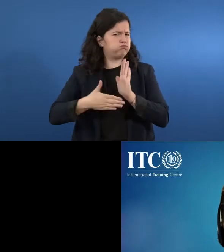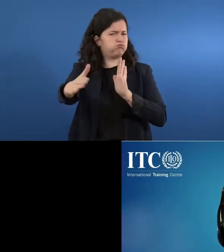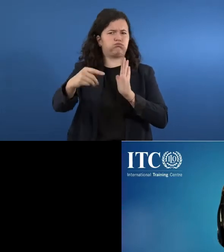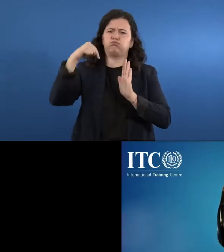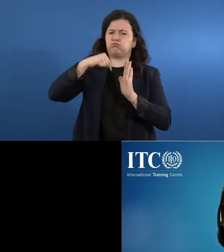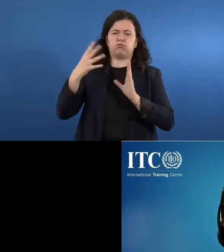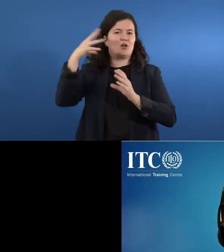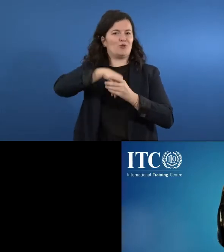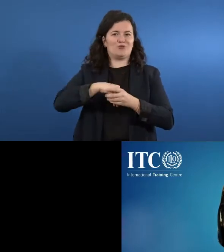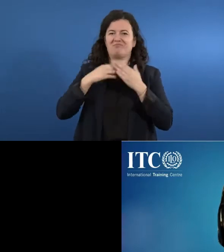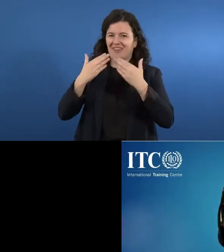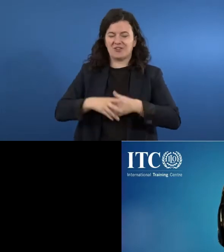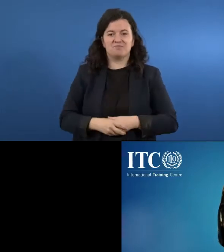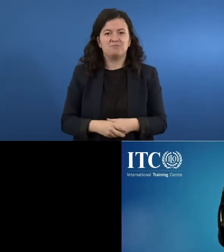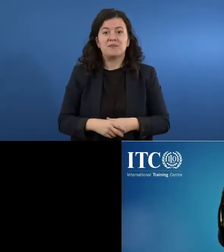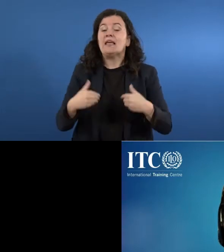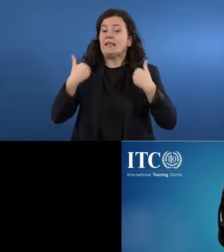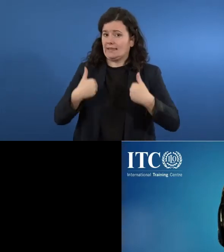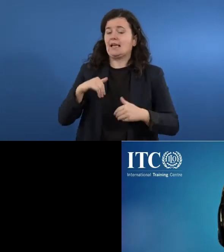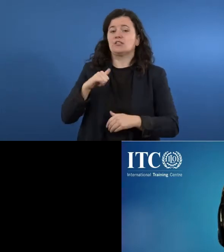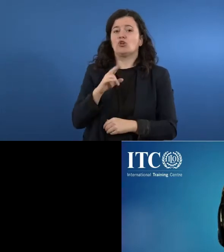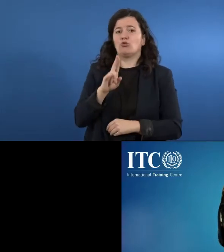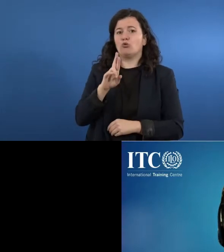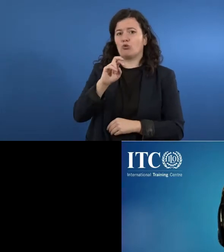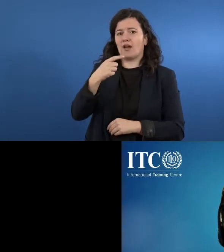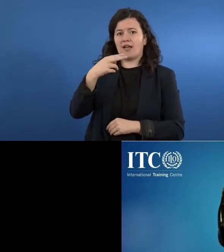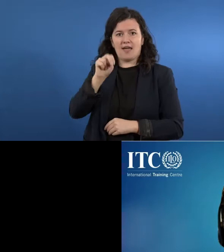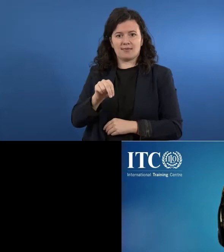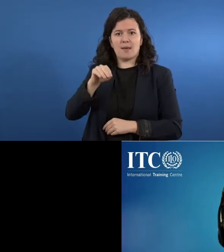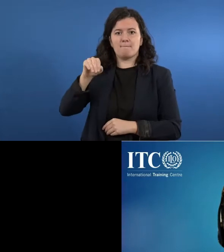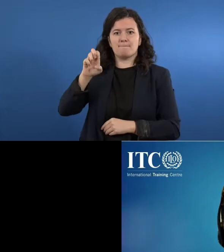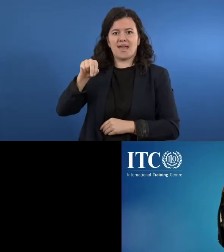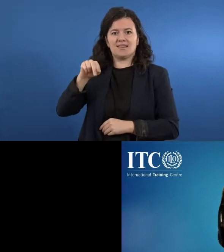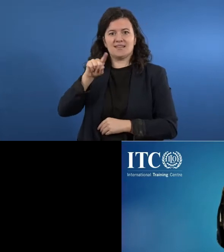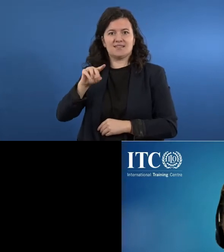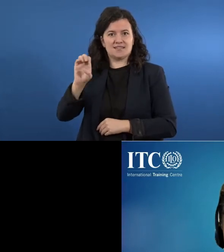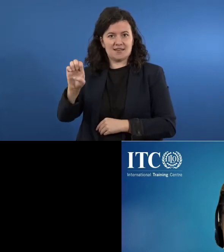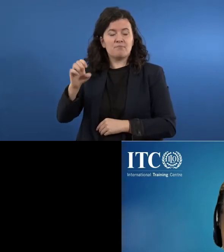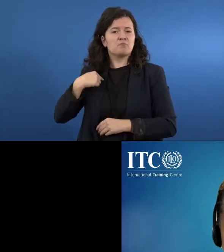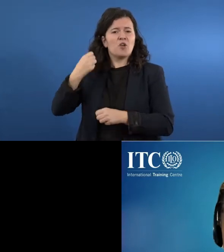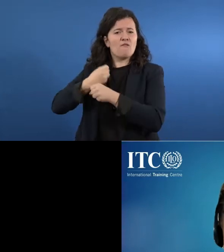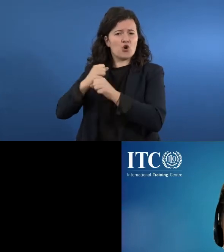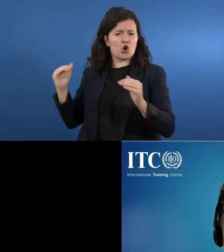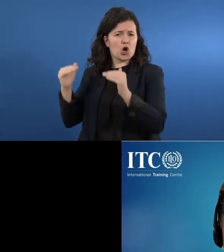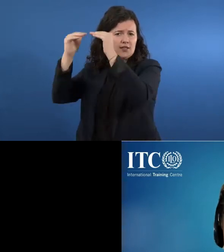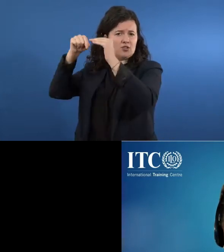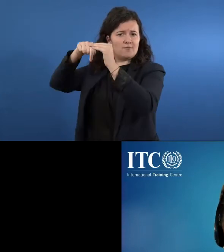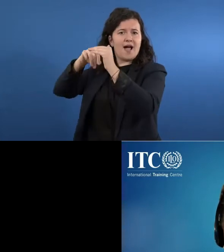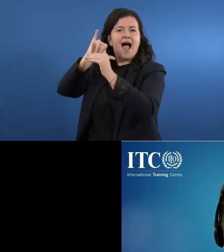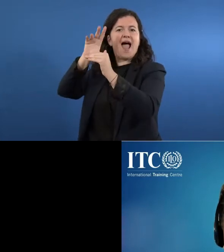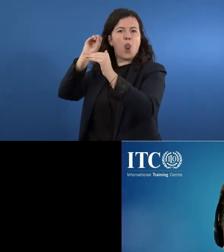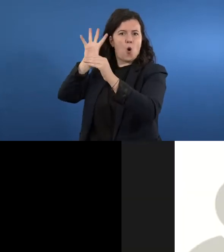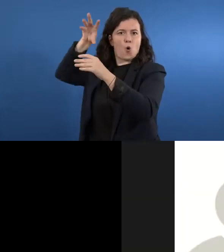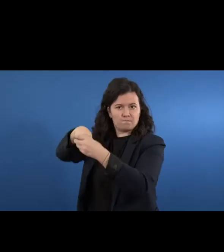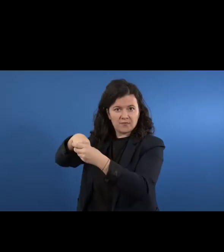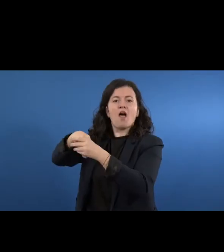said, my name is Jürgen Menze. I'm a disability inclusion officer in the ILO. Before we jump into the actual